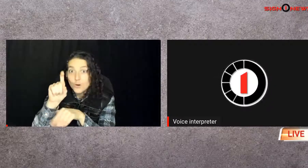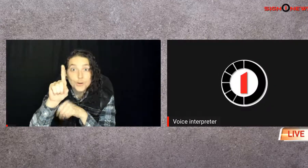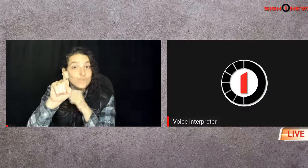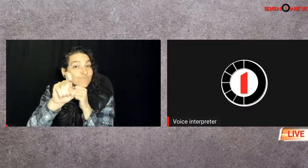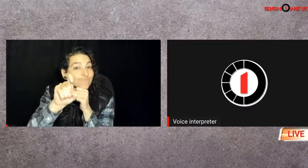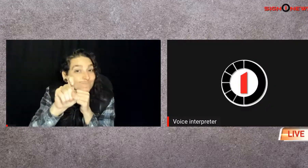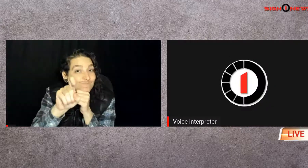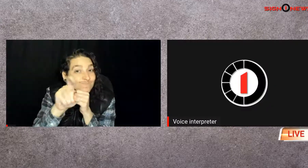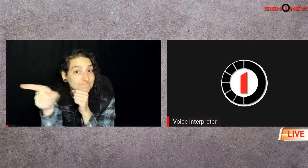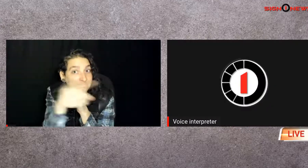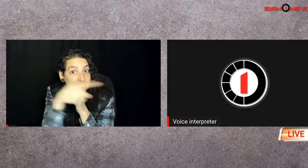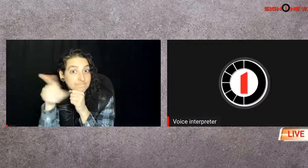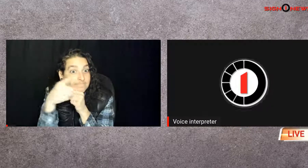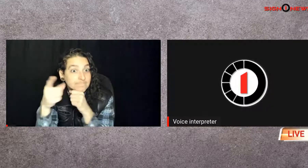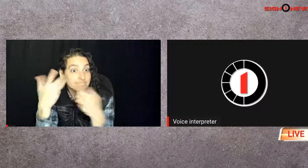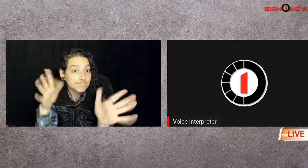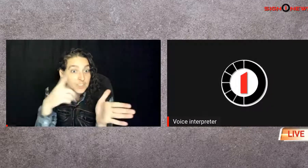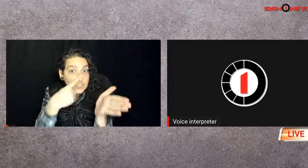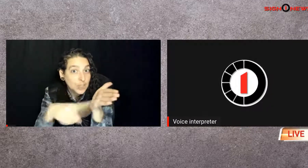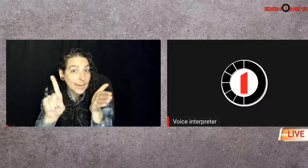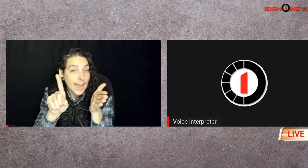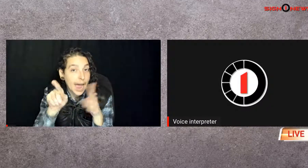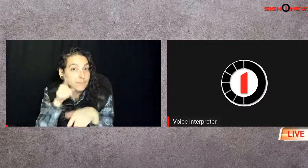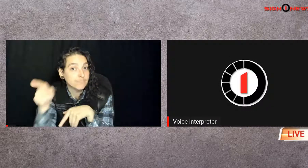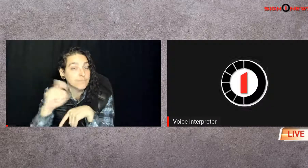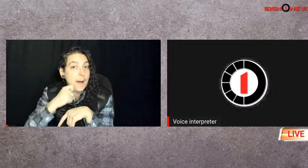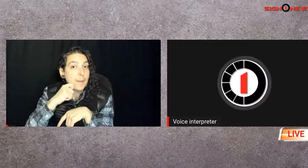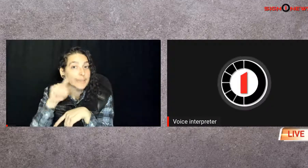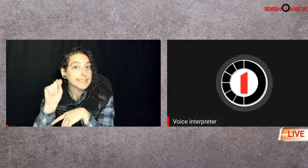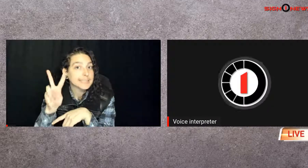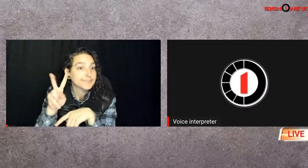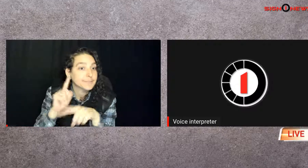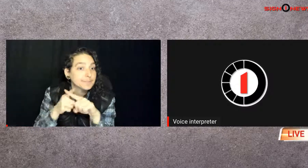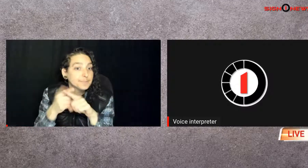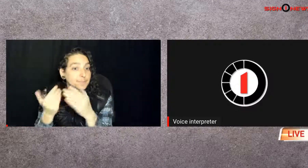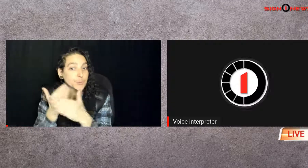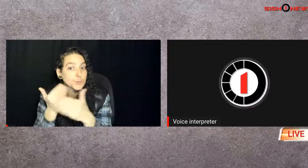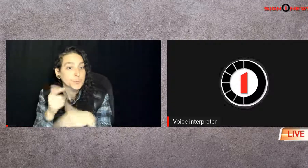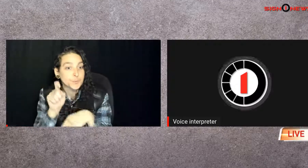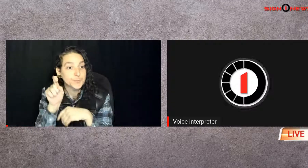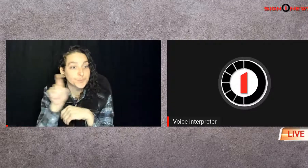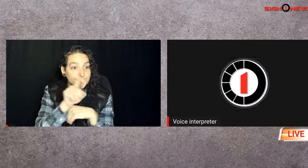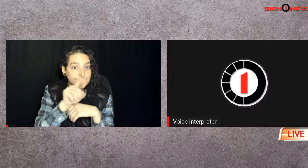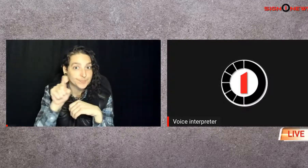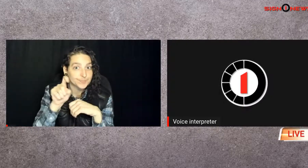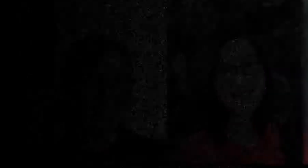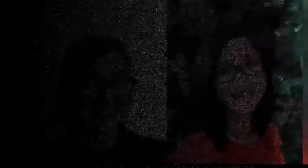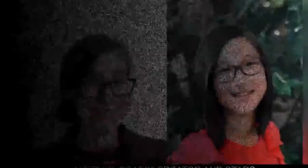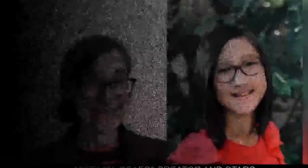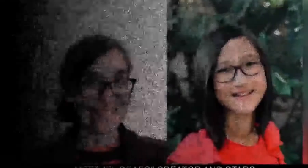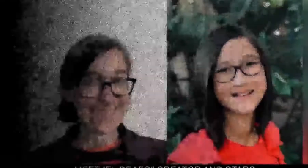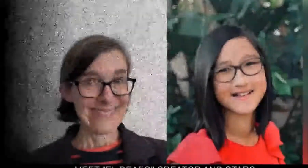Elodefo? Hmm? Have you checked it out on Apple TV Plus?